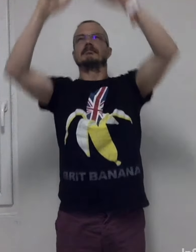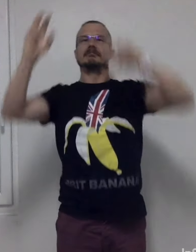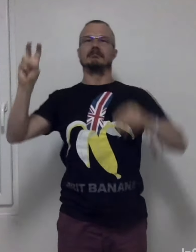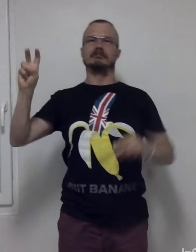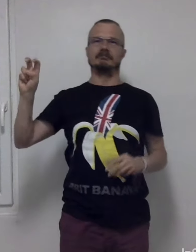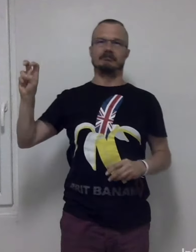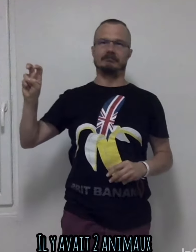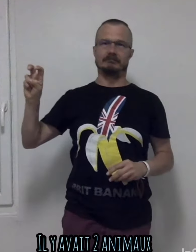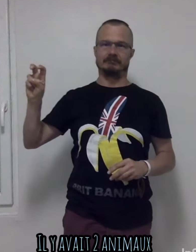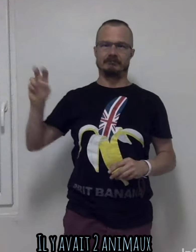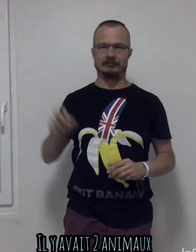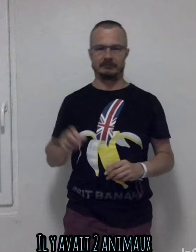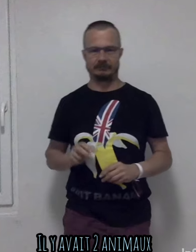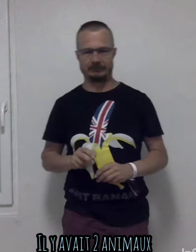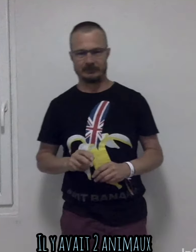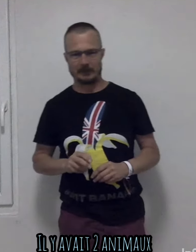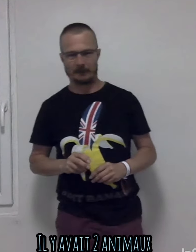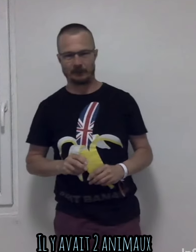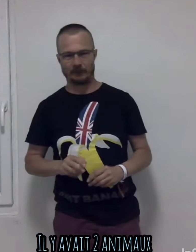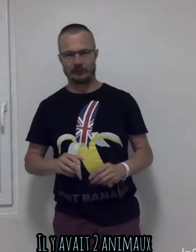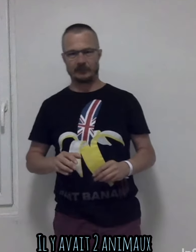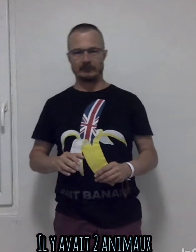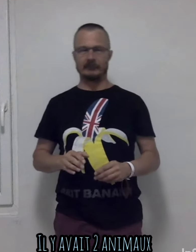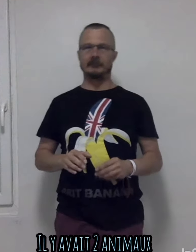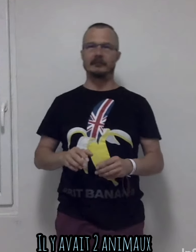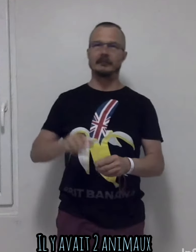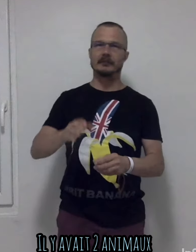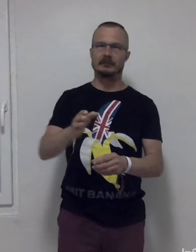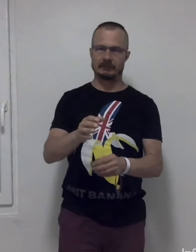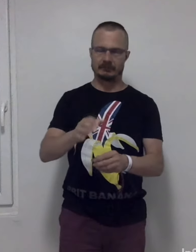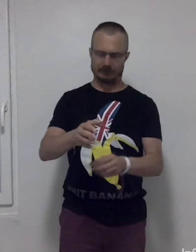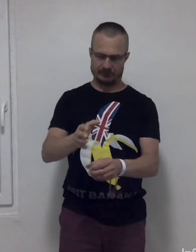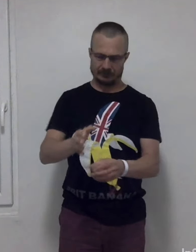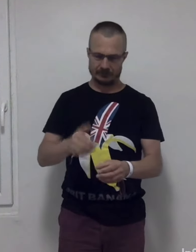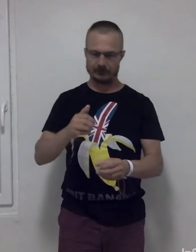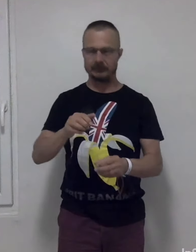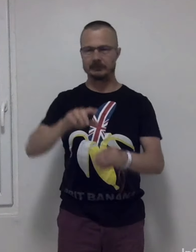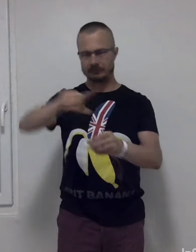Now we need